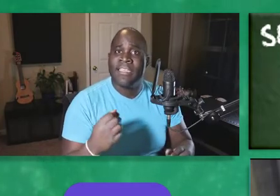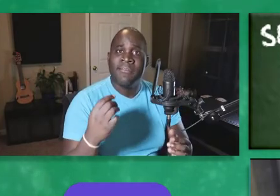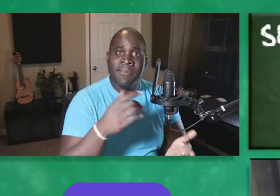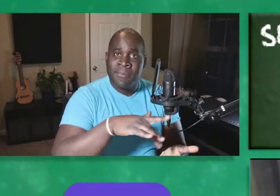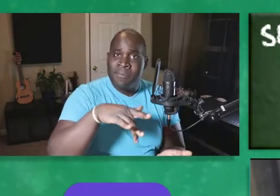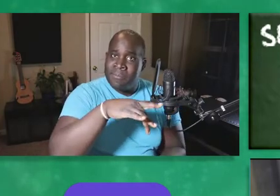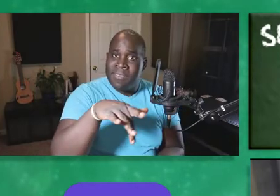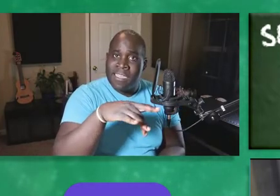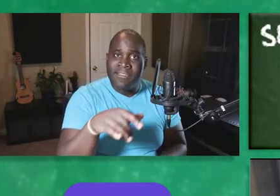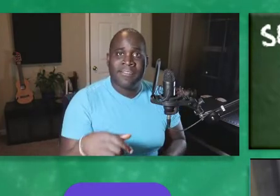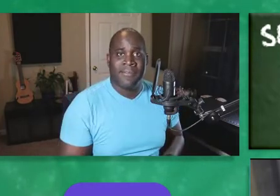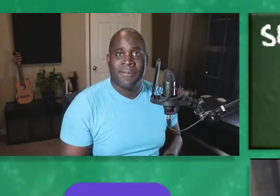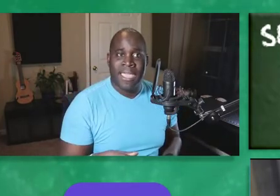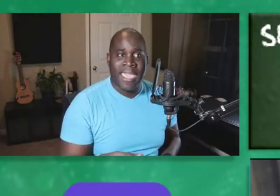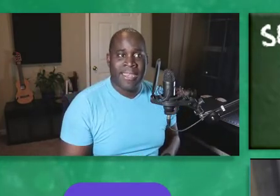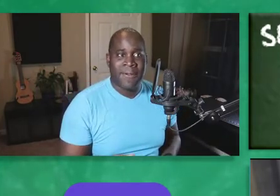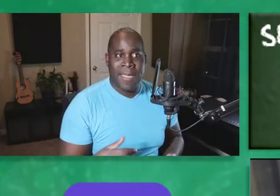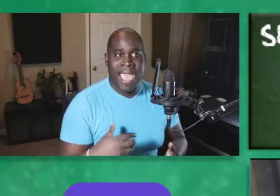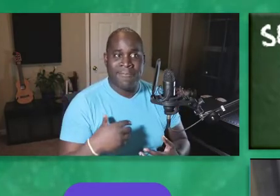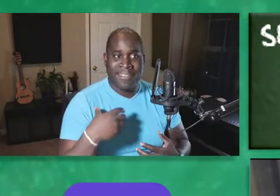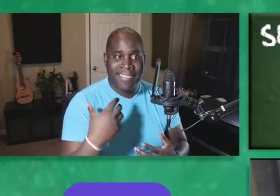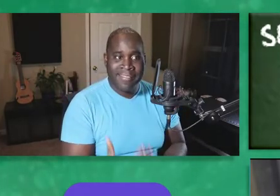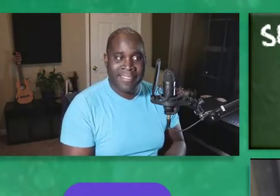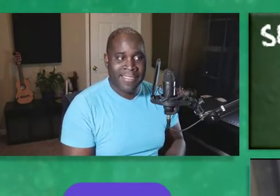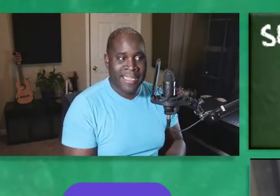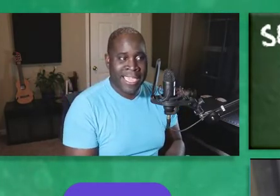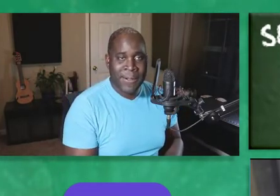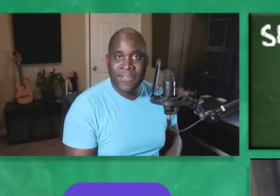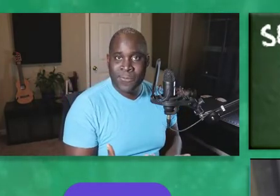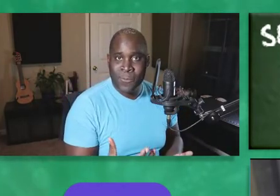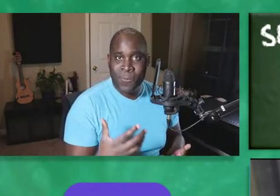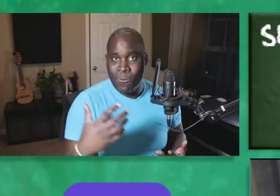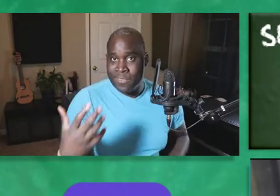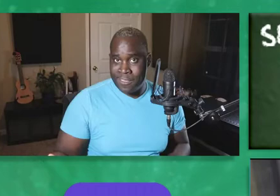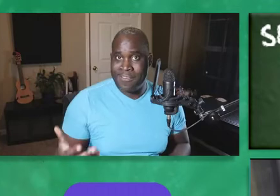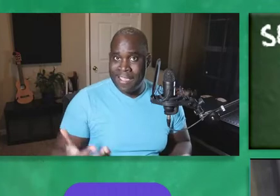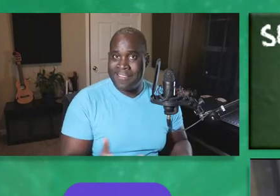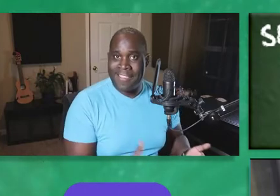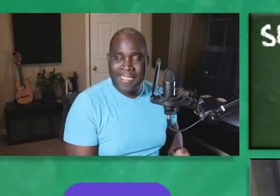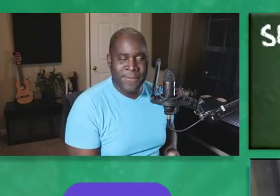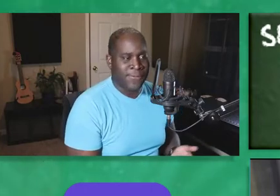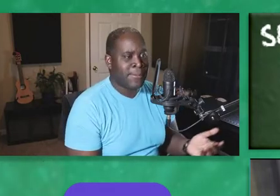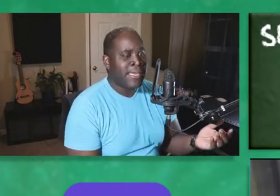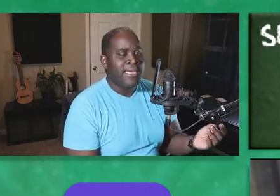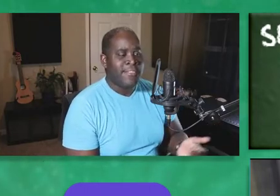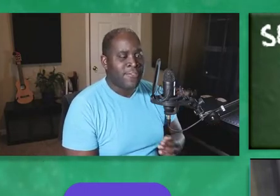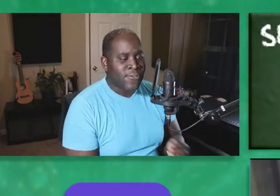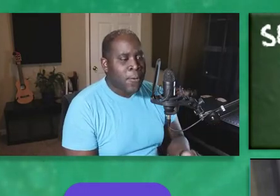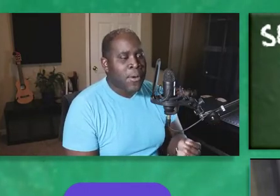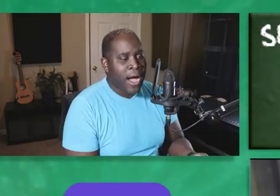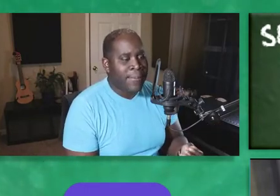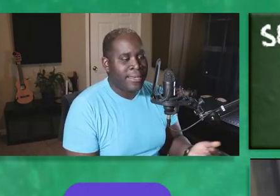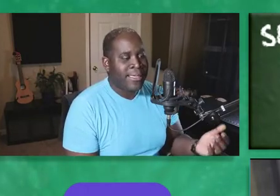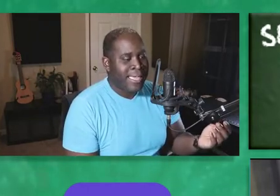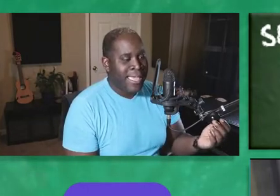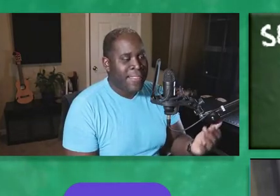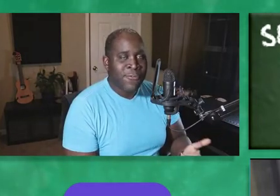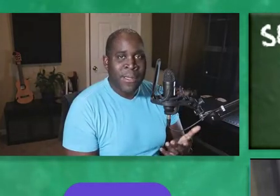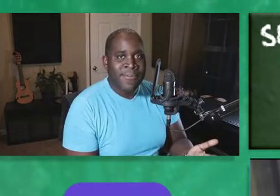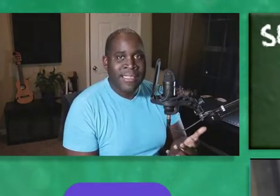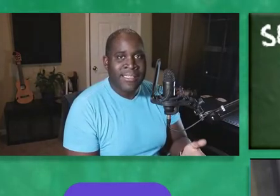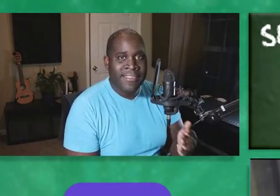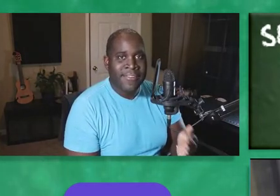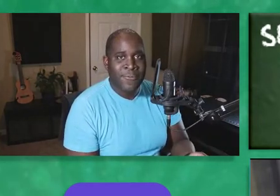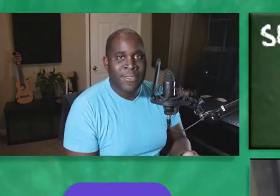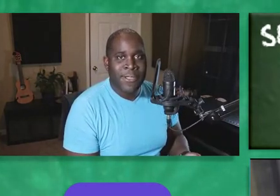of signing things and have an intensity that carries with the signs that they use. It's so common. And that's